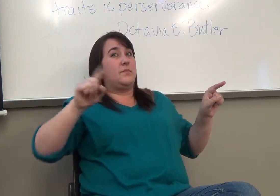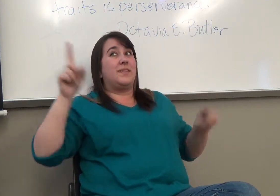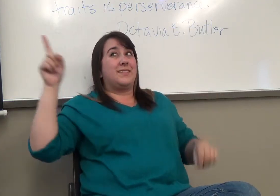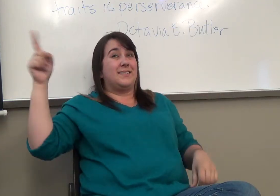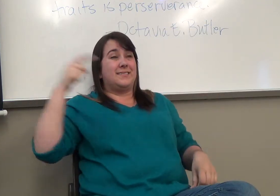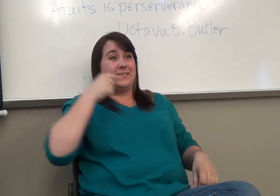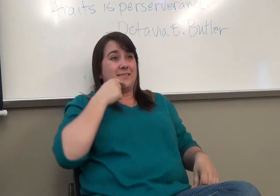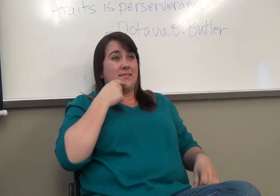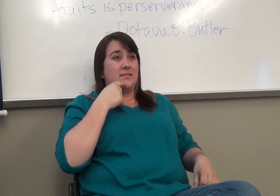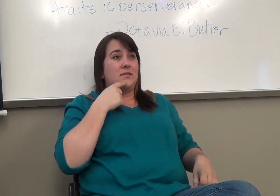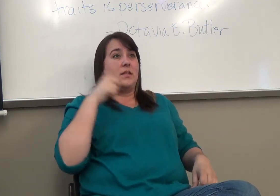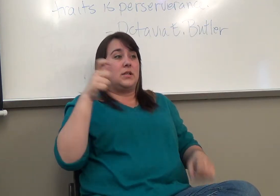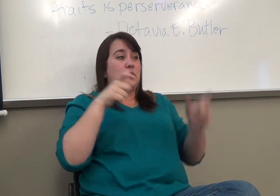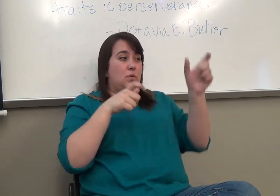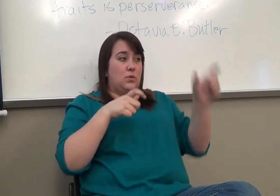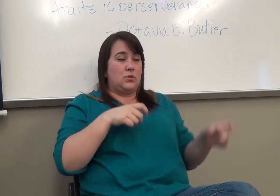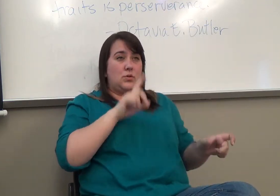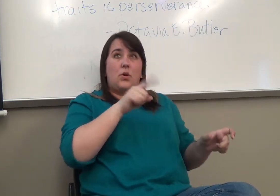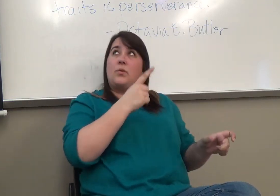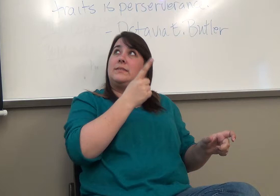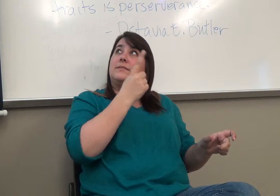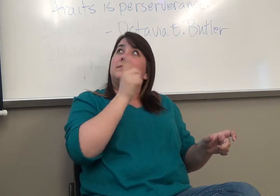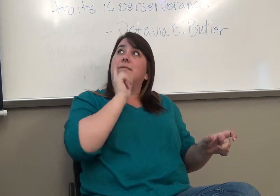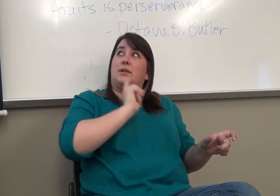always singular, these are always plural,